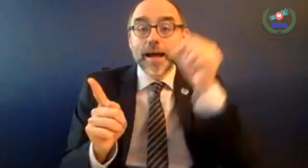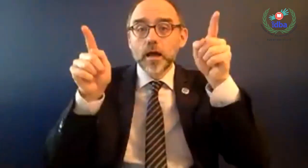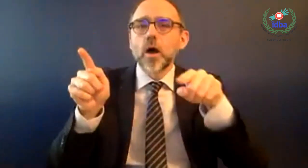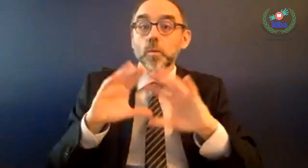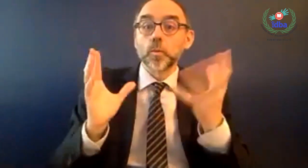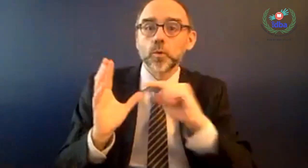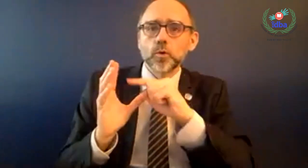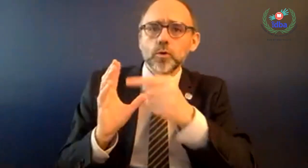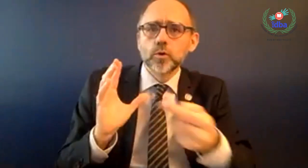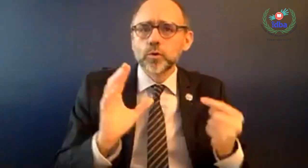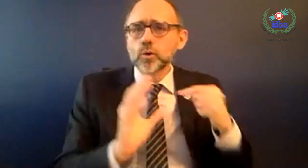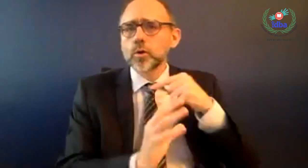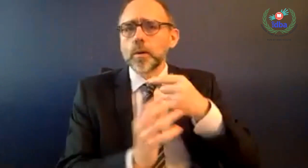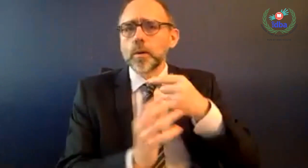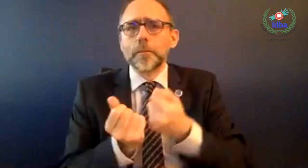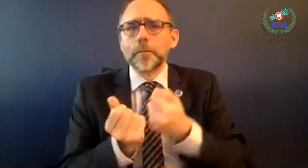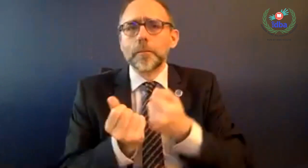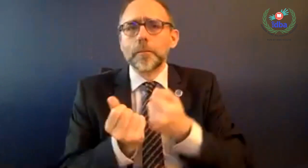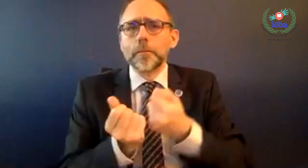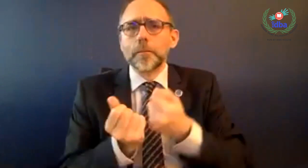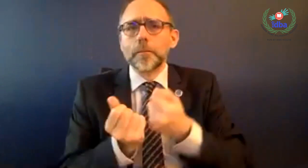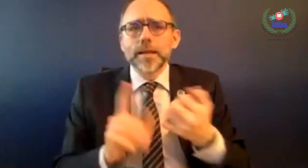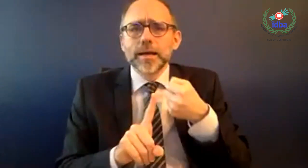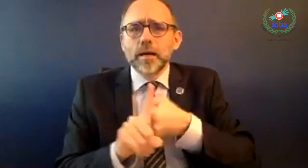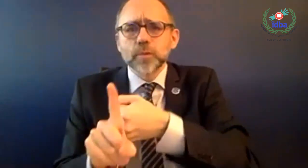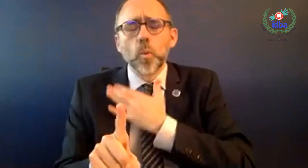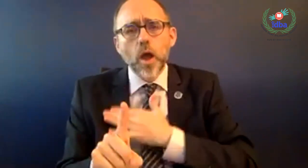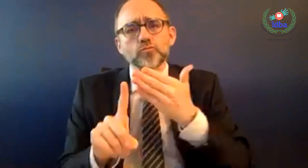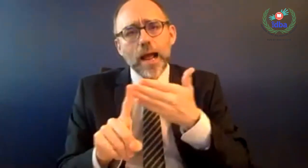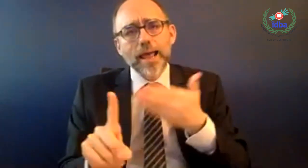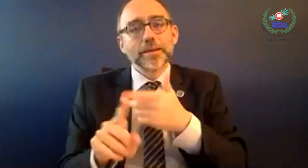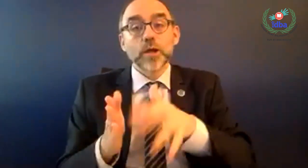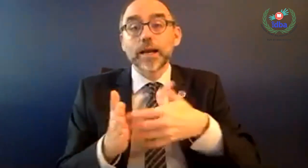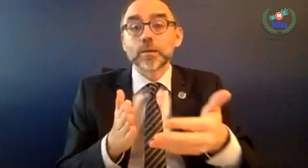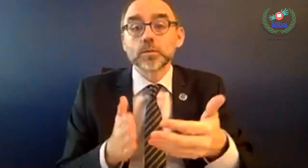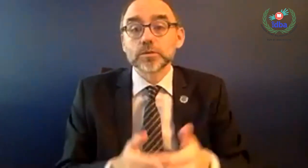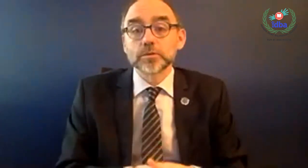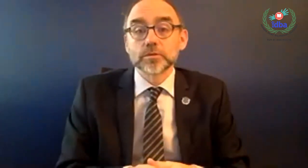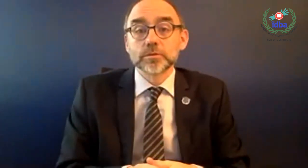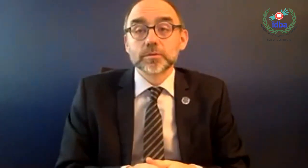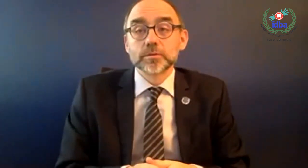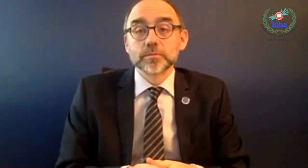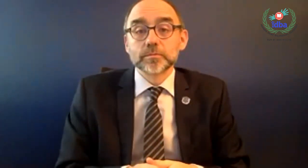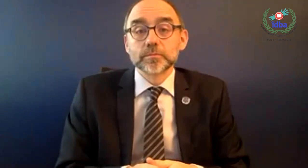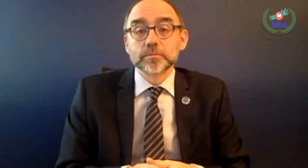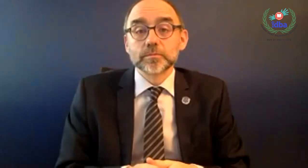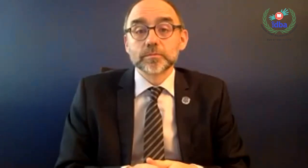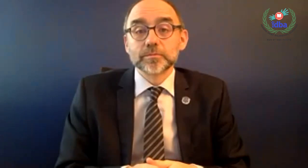official recognition of Indian Sign Language. In India and also in other countries, the advocacy is still on. The people